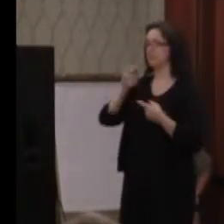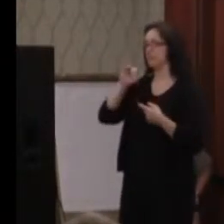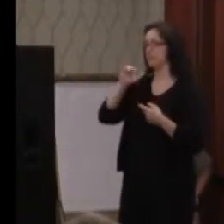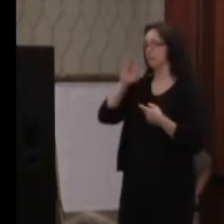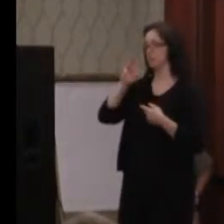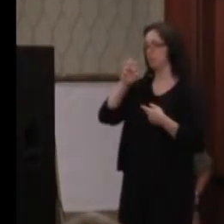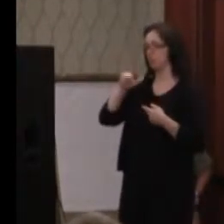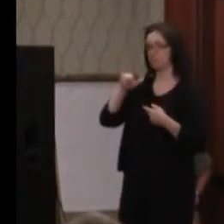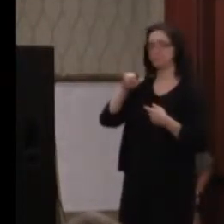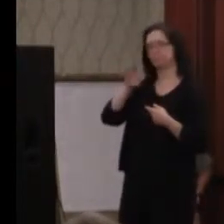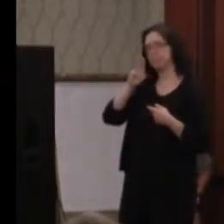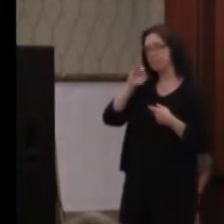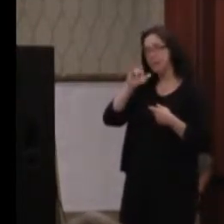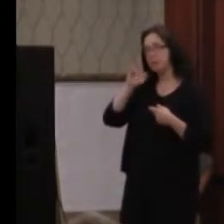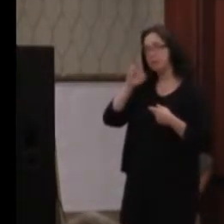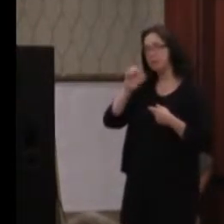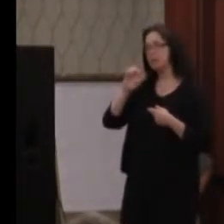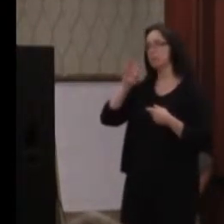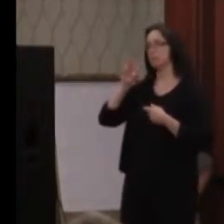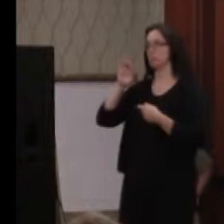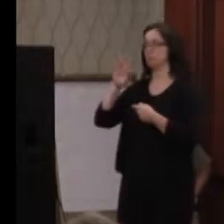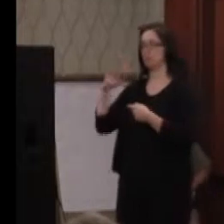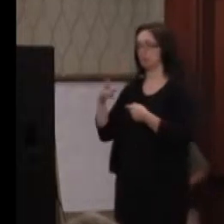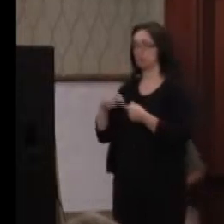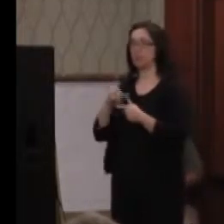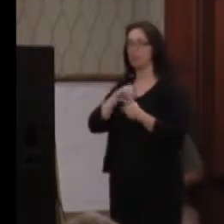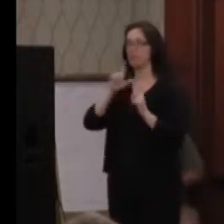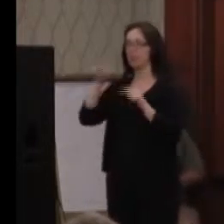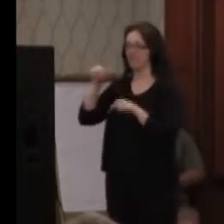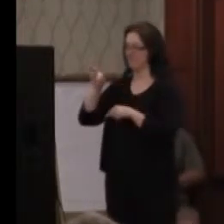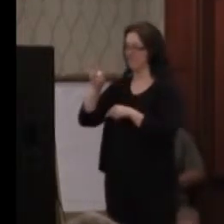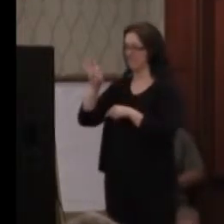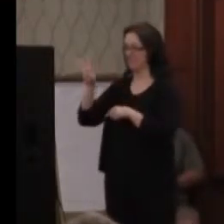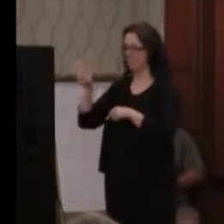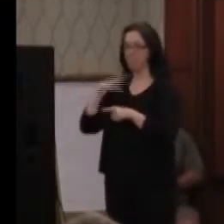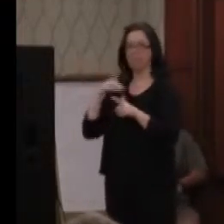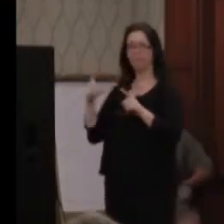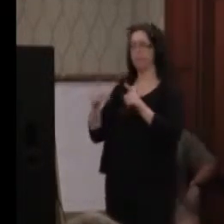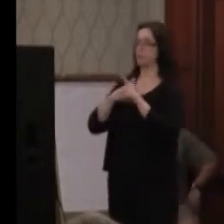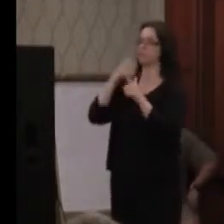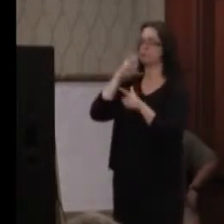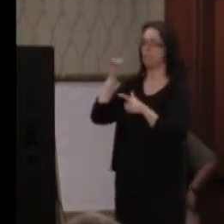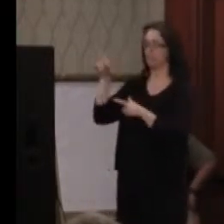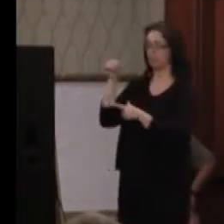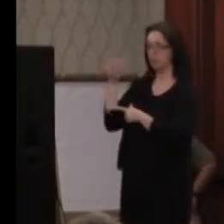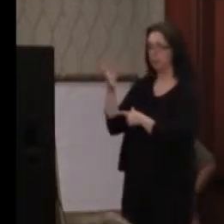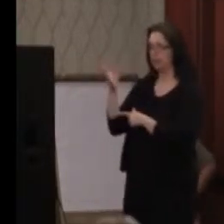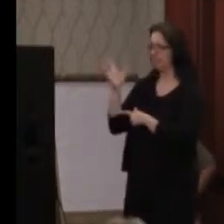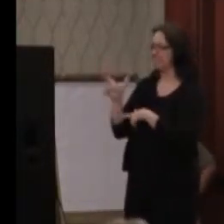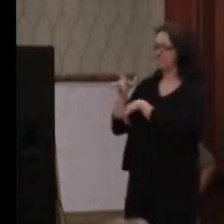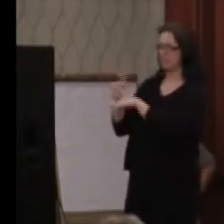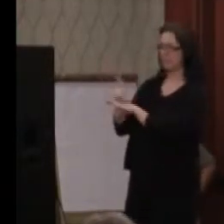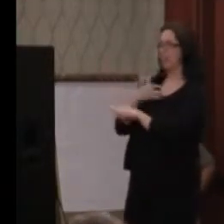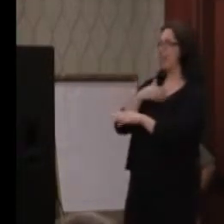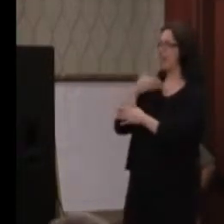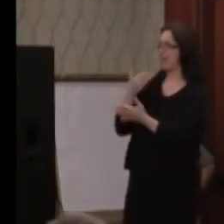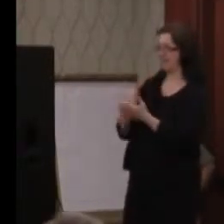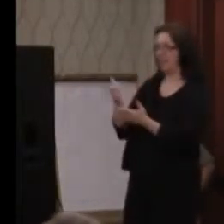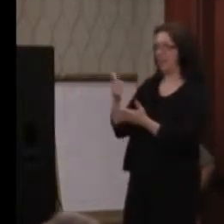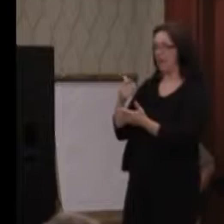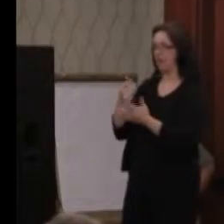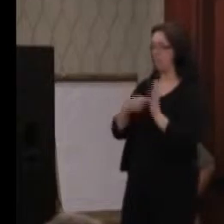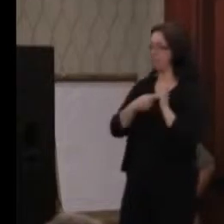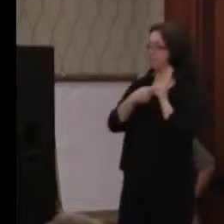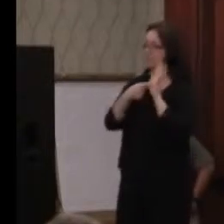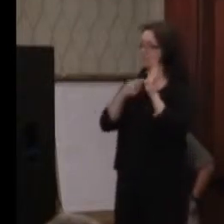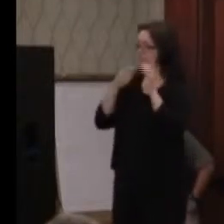And then I found out it was really years after I went to Jonesboro. It was 94, my very first experience. Had never been there before. And here I was as a feature